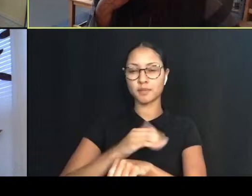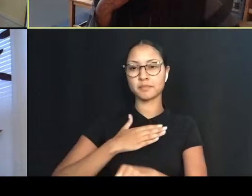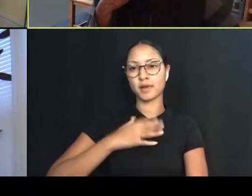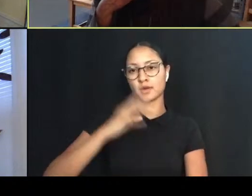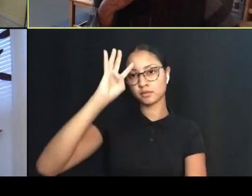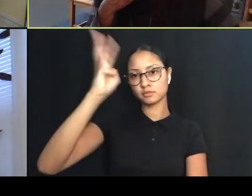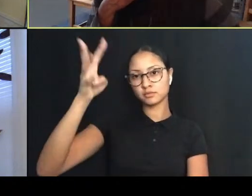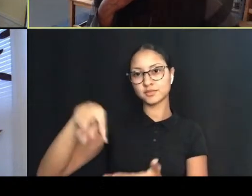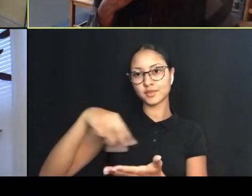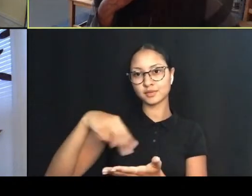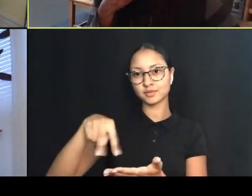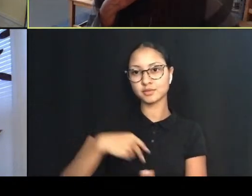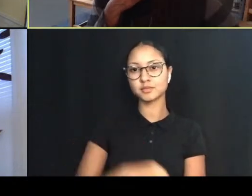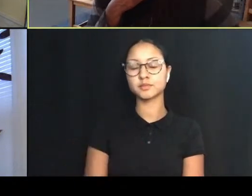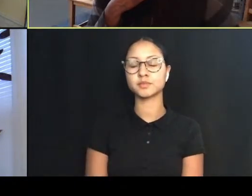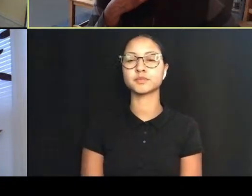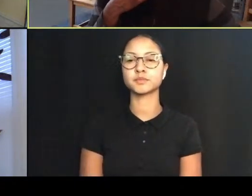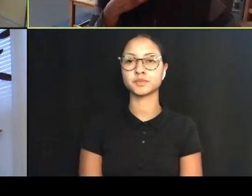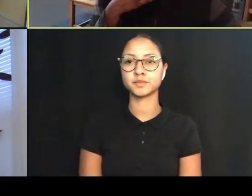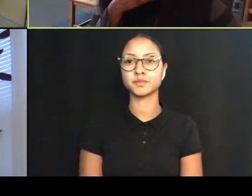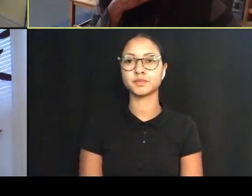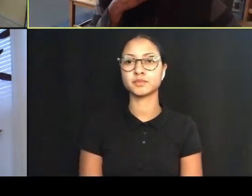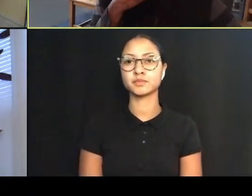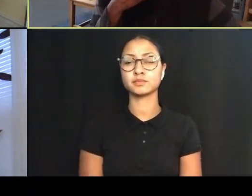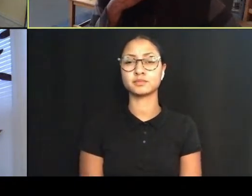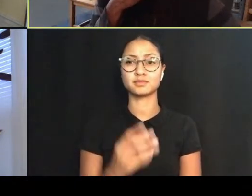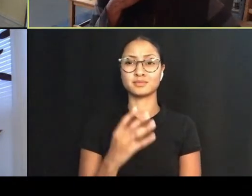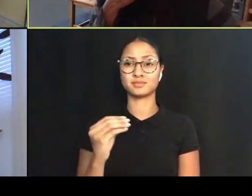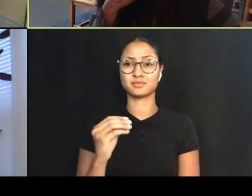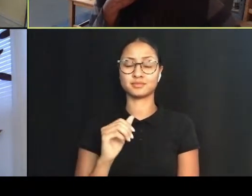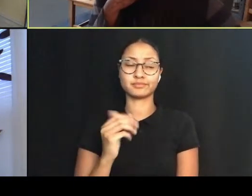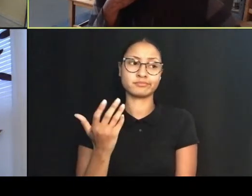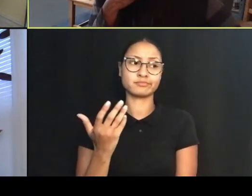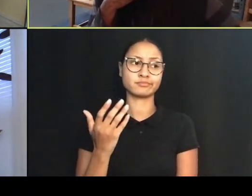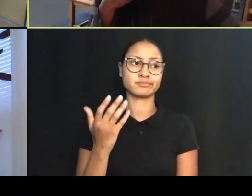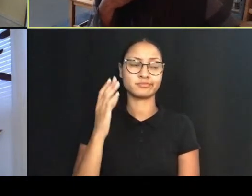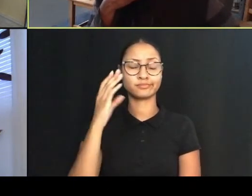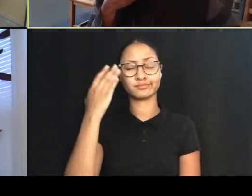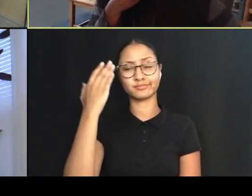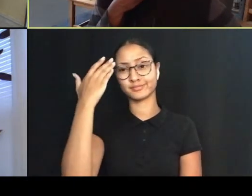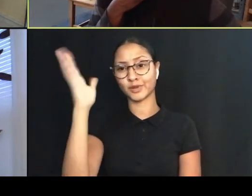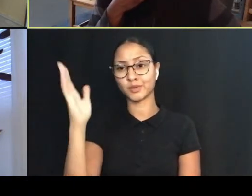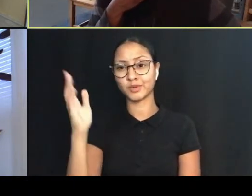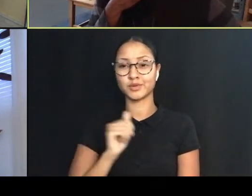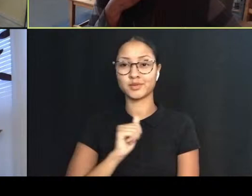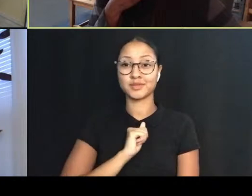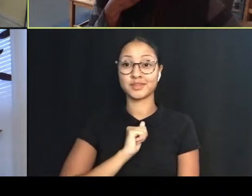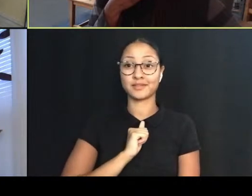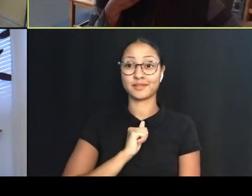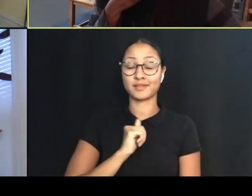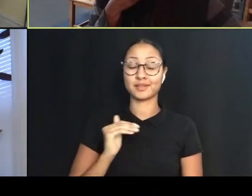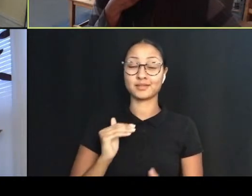And I don't know, I was brought up by like no nonsense Black women.